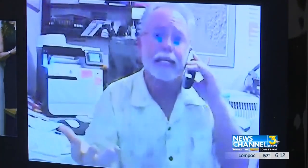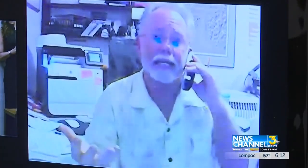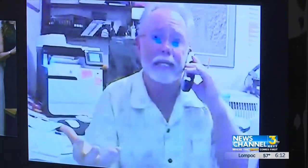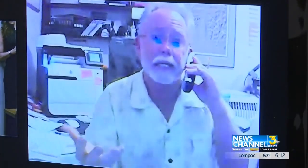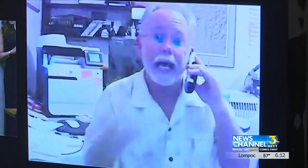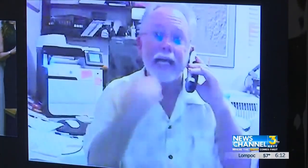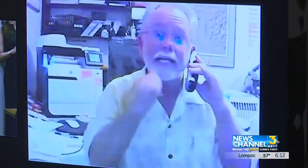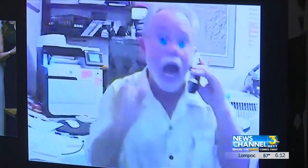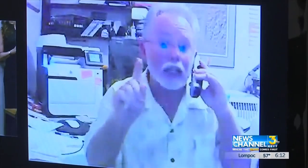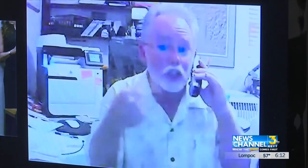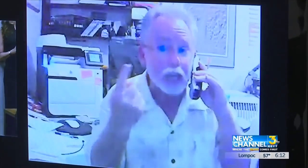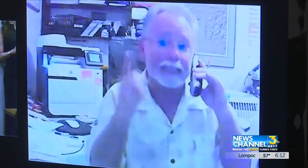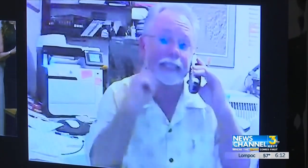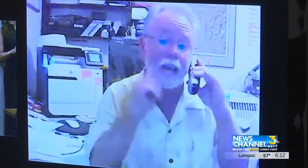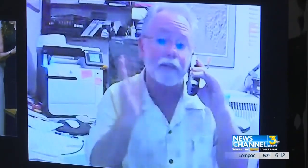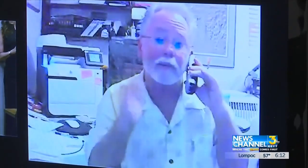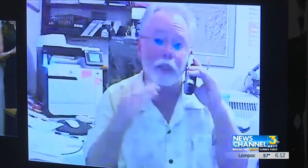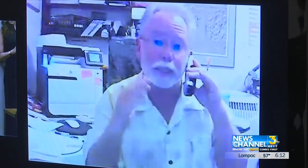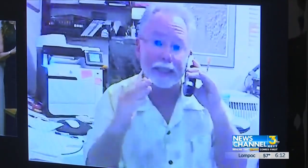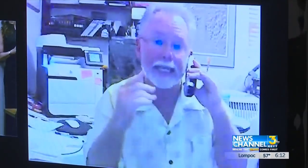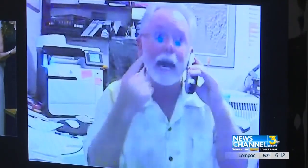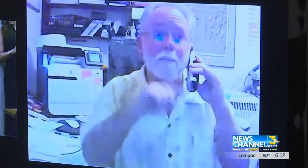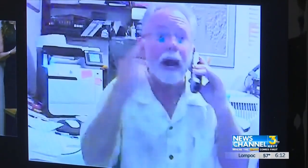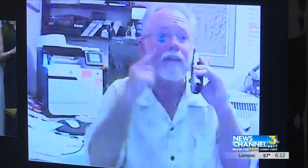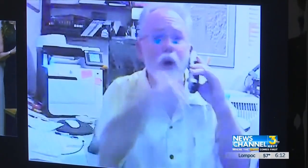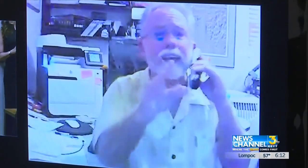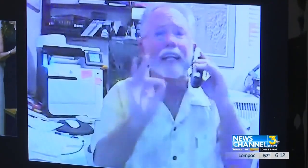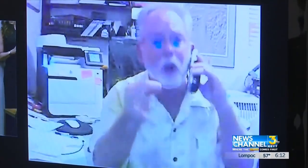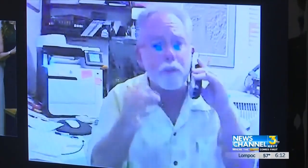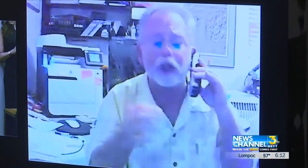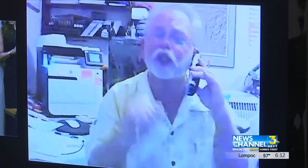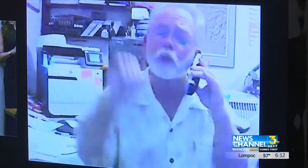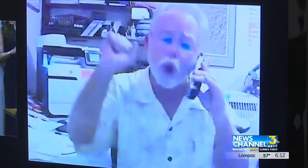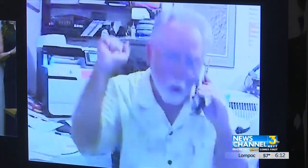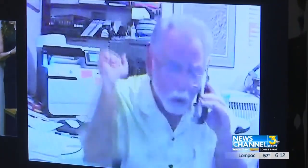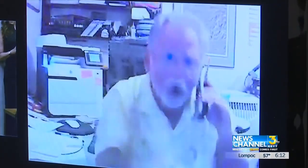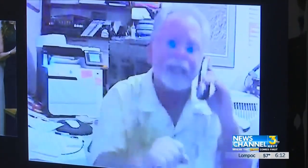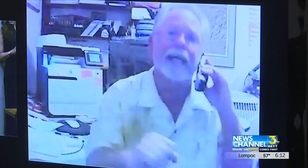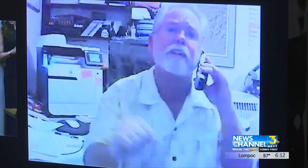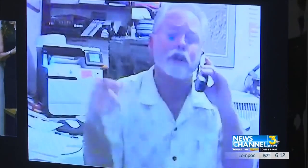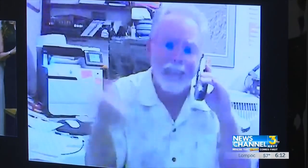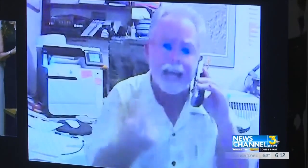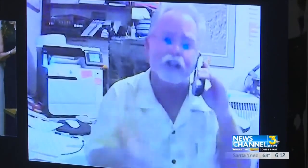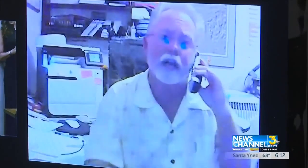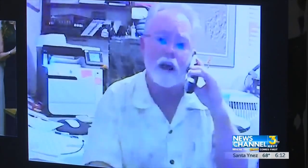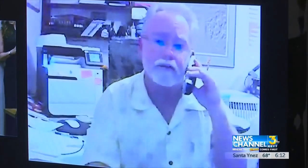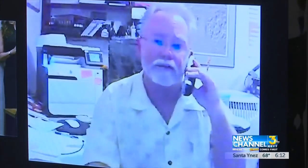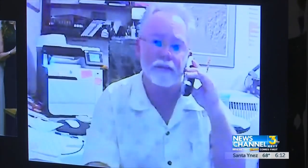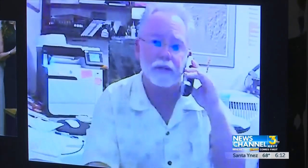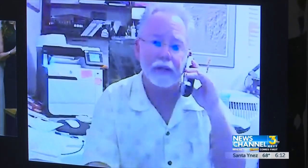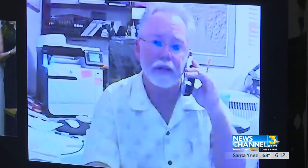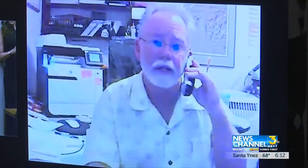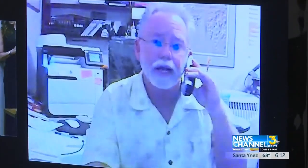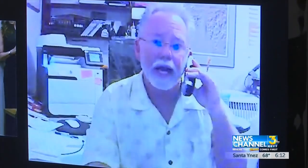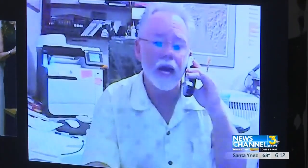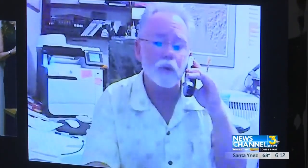everybody, not just to the community, but for the interpreters who were working their tails off. It